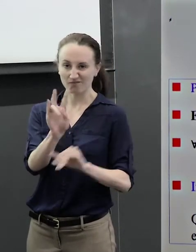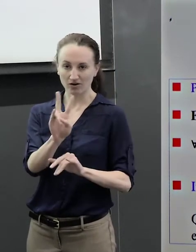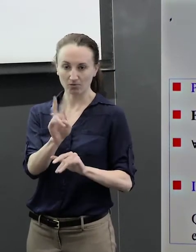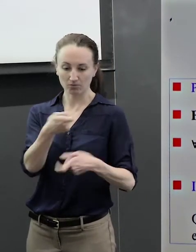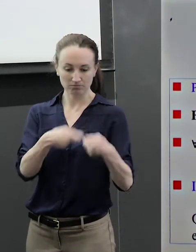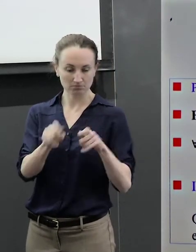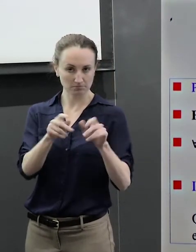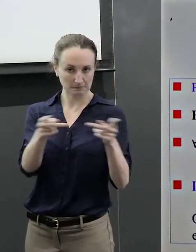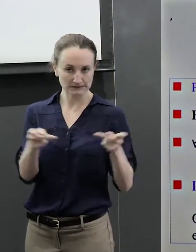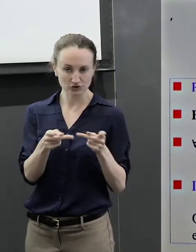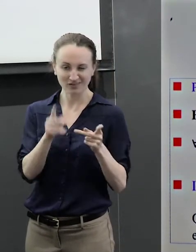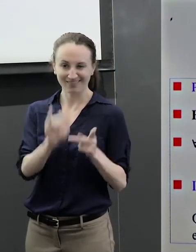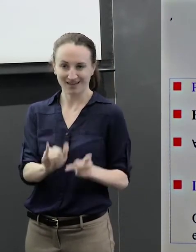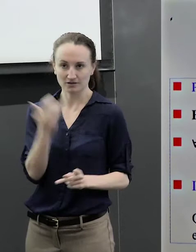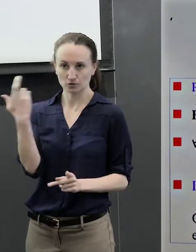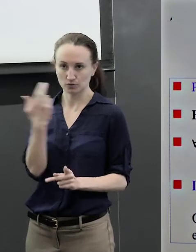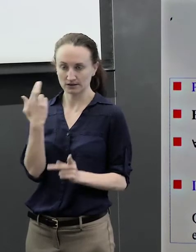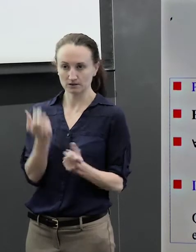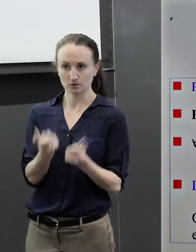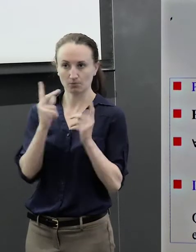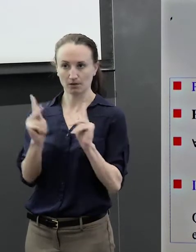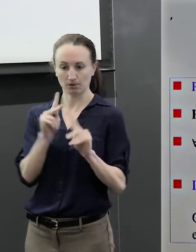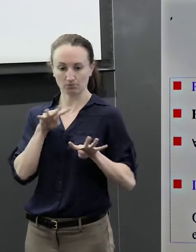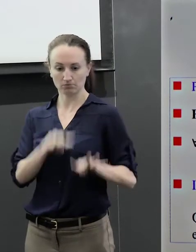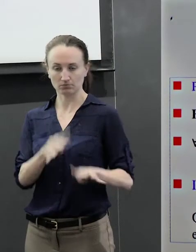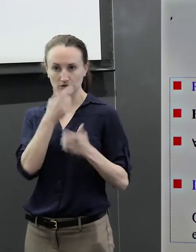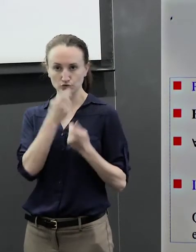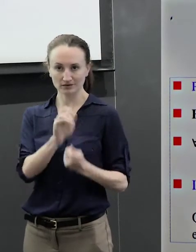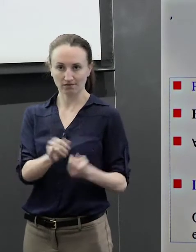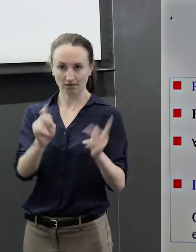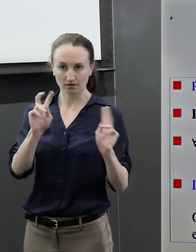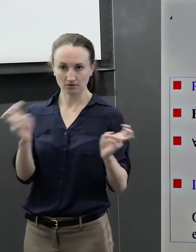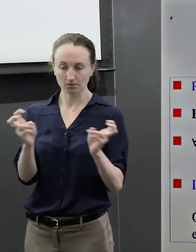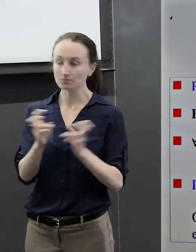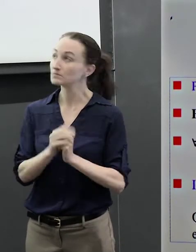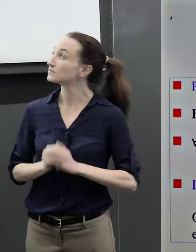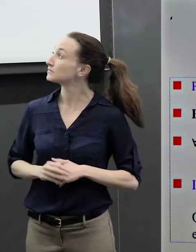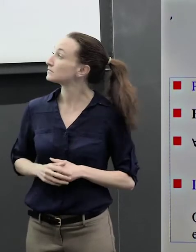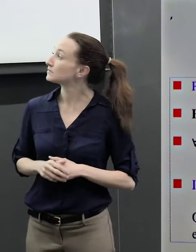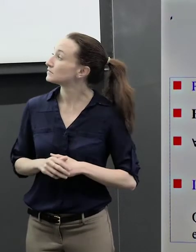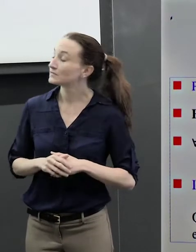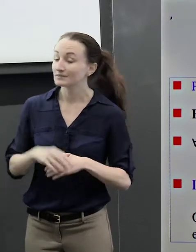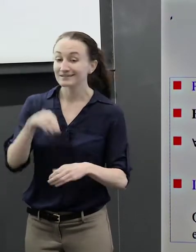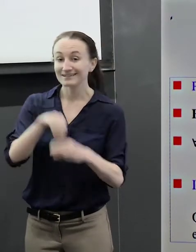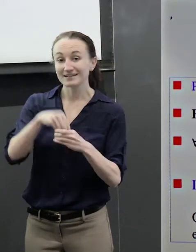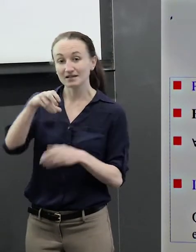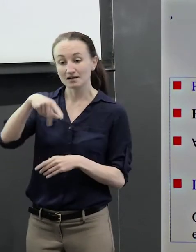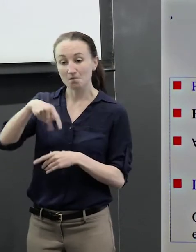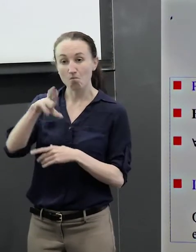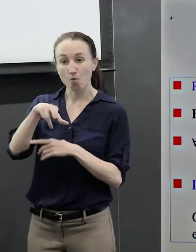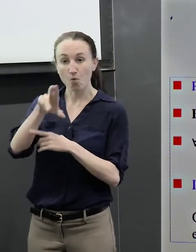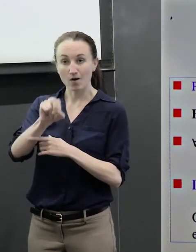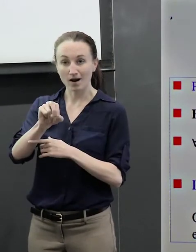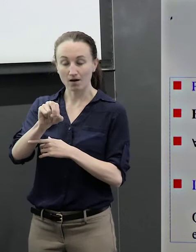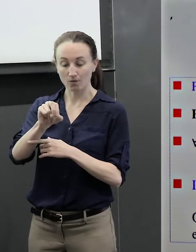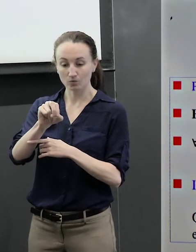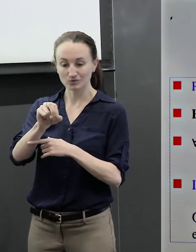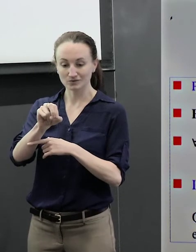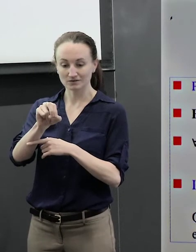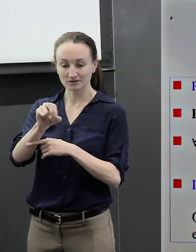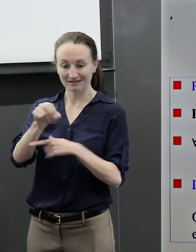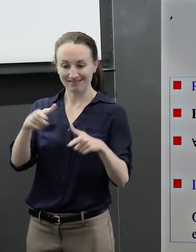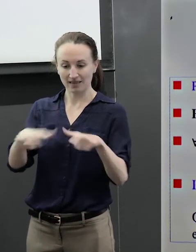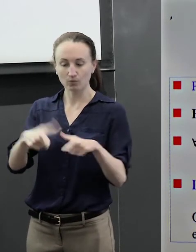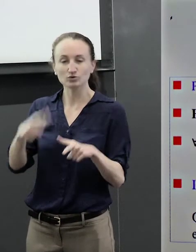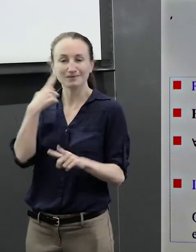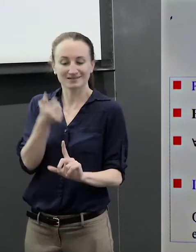reason there has been so much interest in pronouns in language because they are